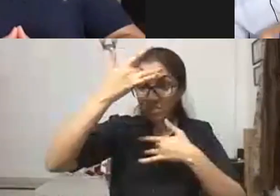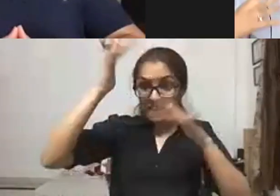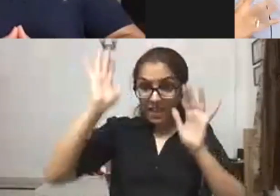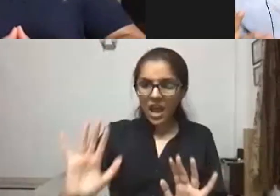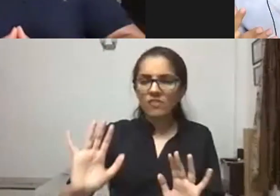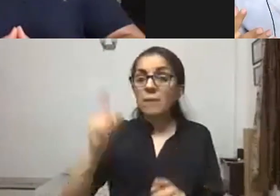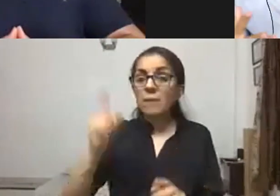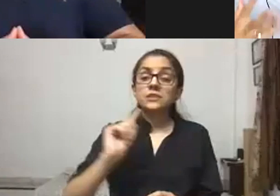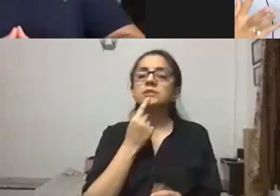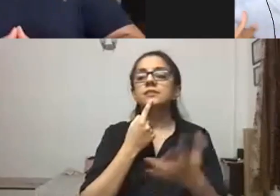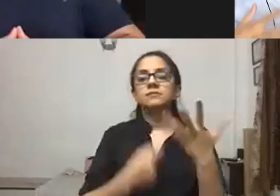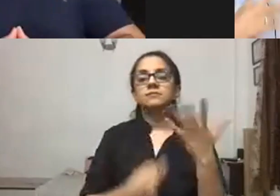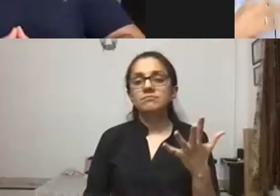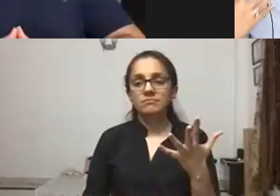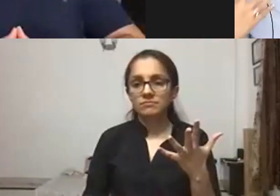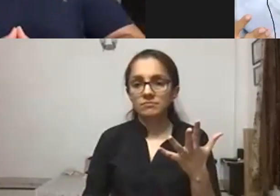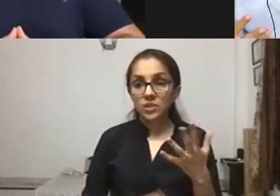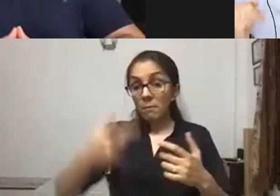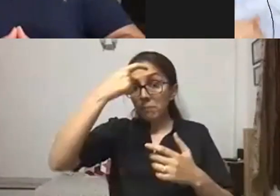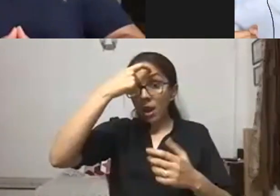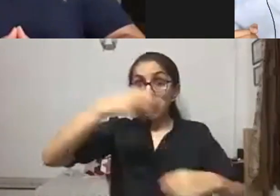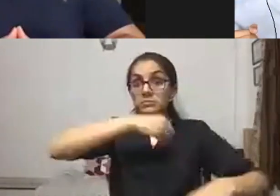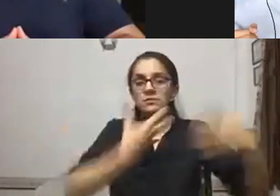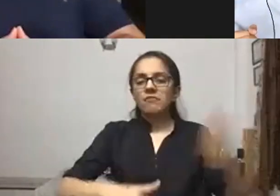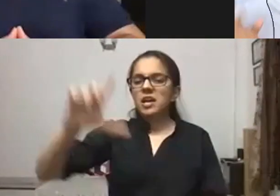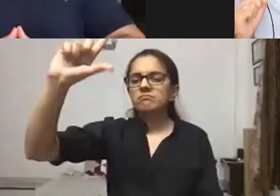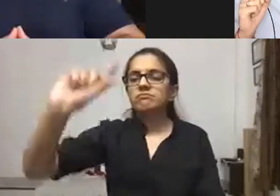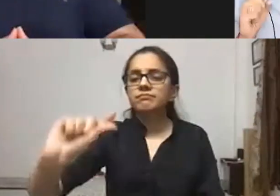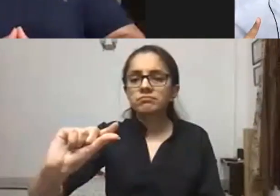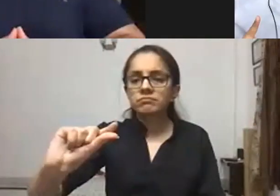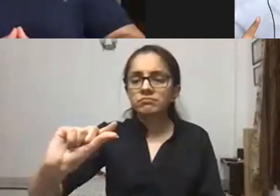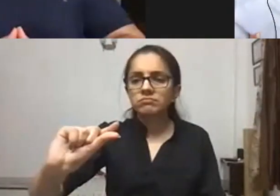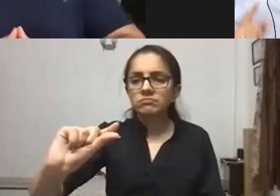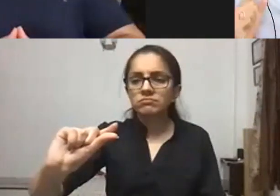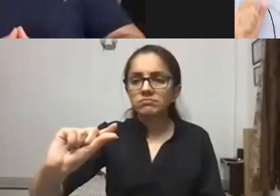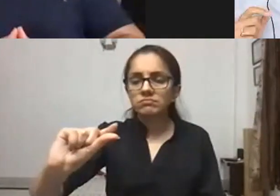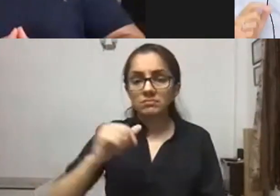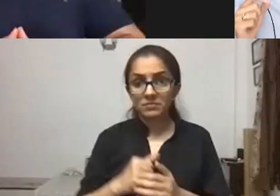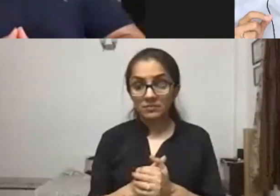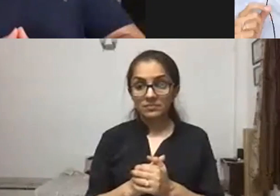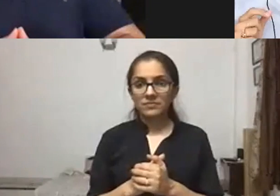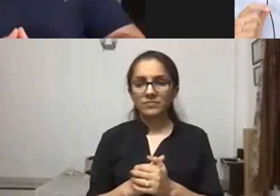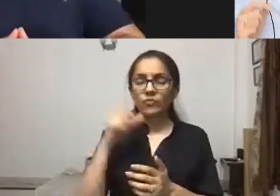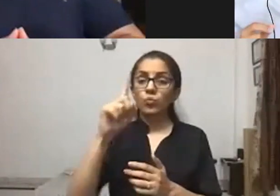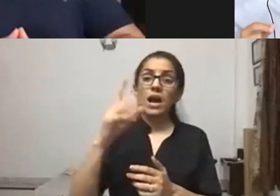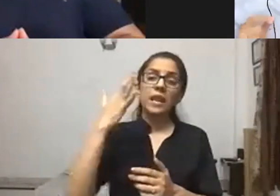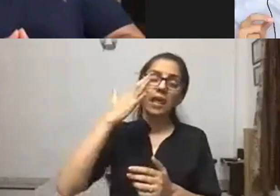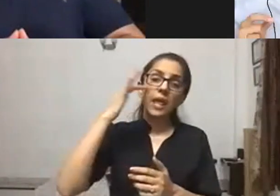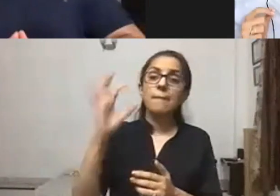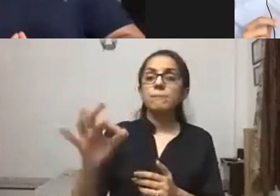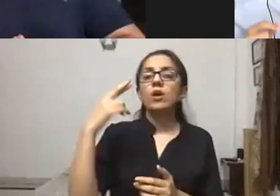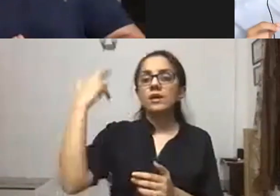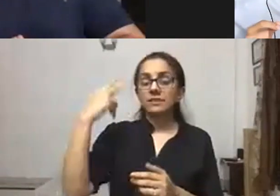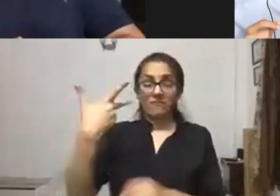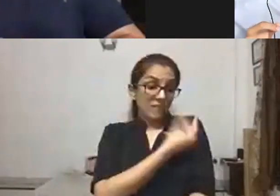is very severe, it will cause you more problems, is very less. Also, there is one very important reason why you need